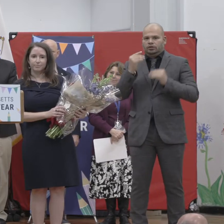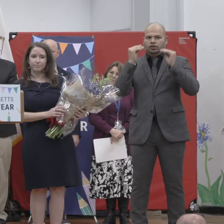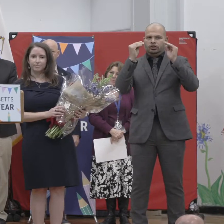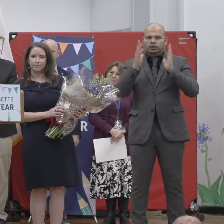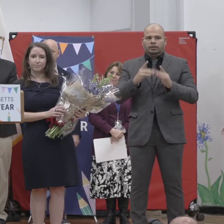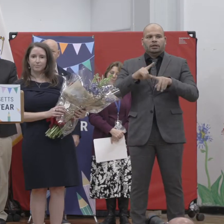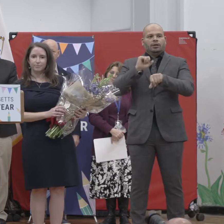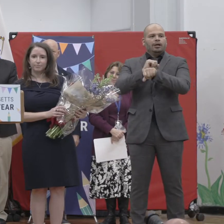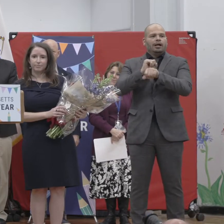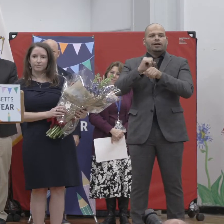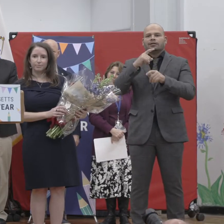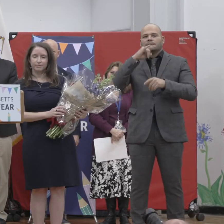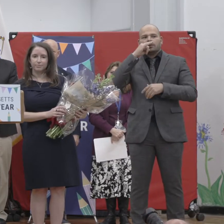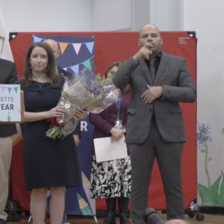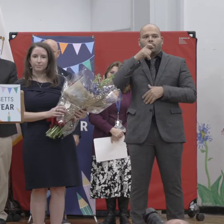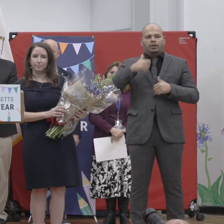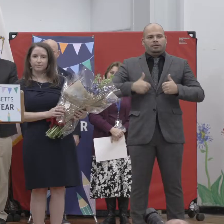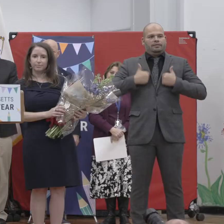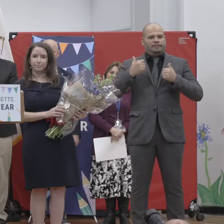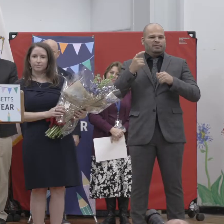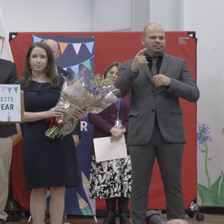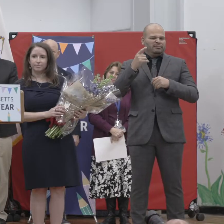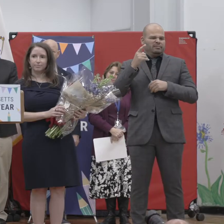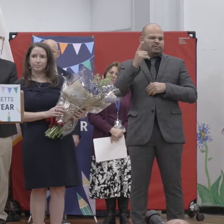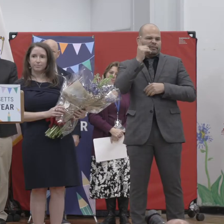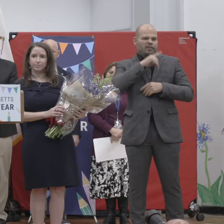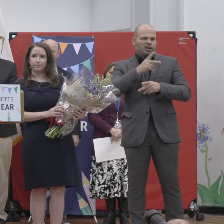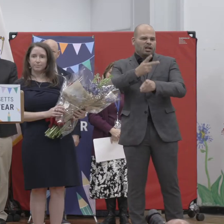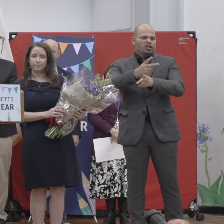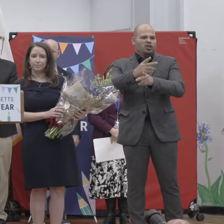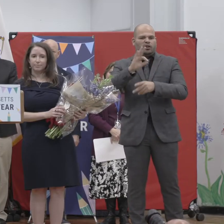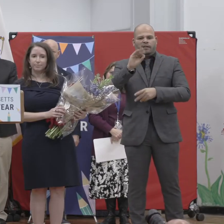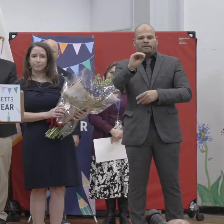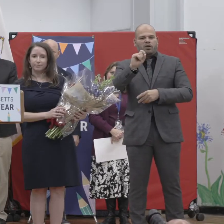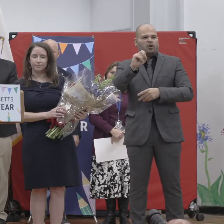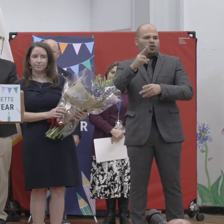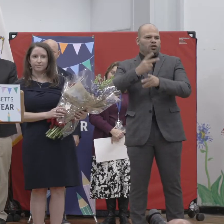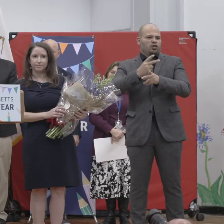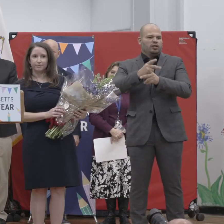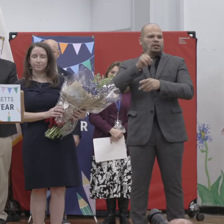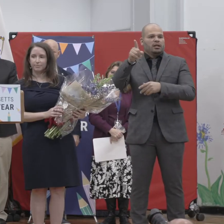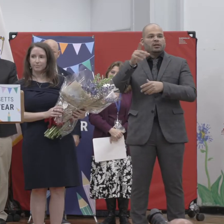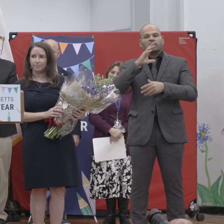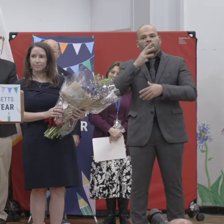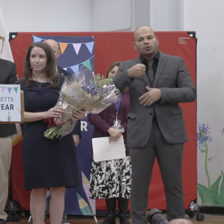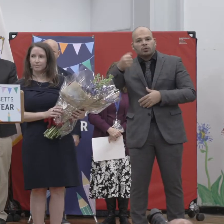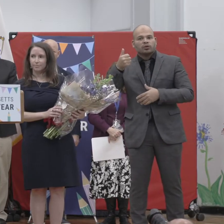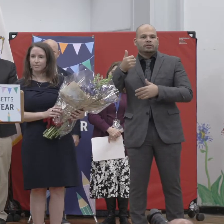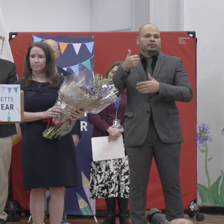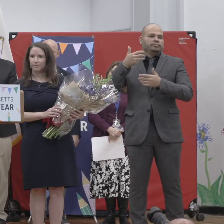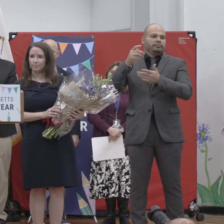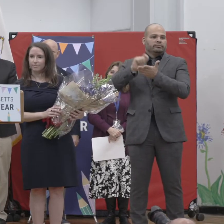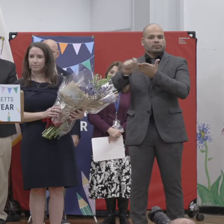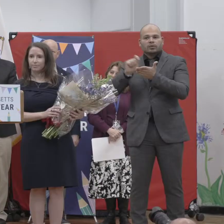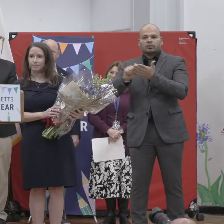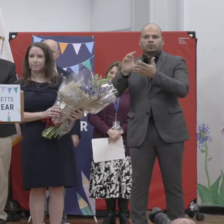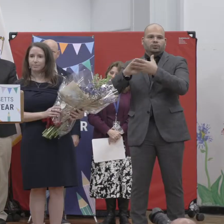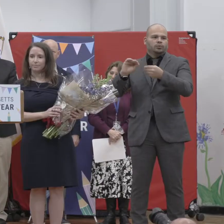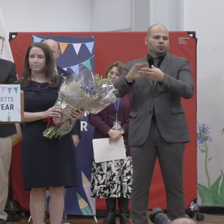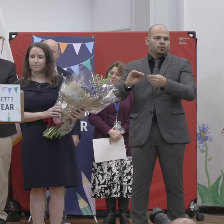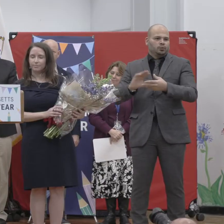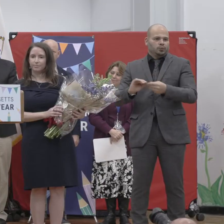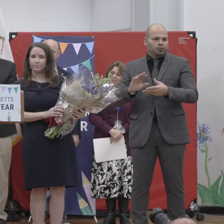helps elderly people write about their lives. Like so many teachers in our state, Miss Sparrow is an